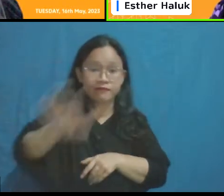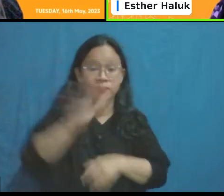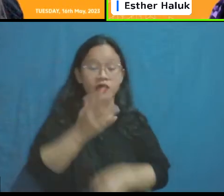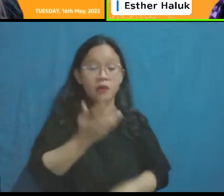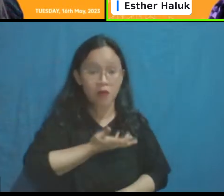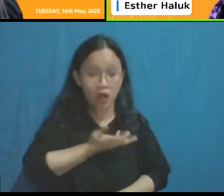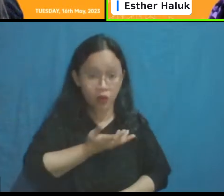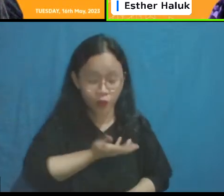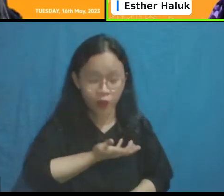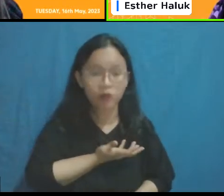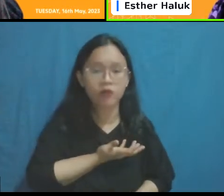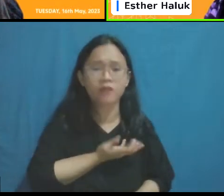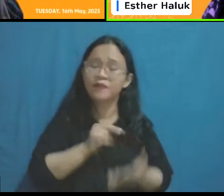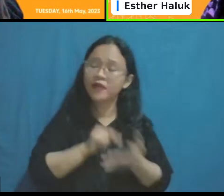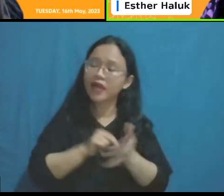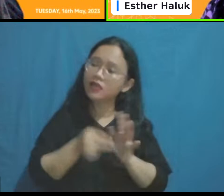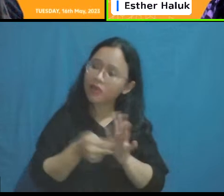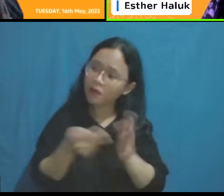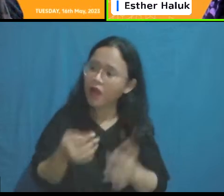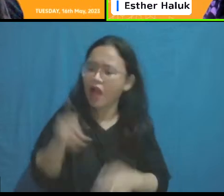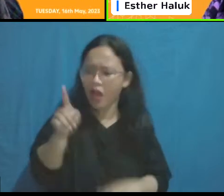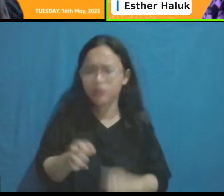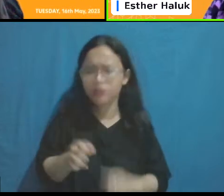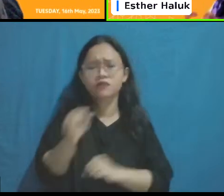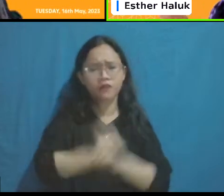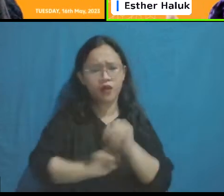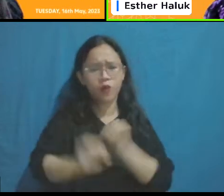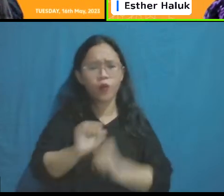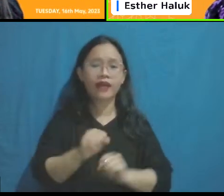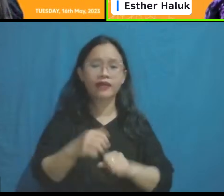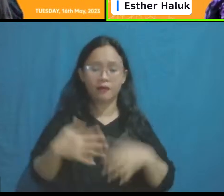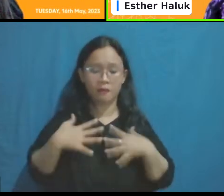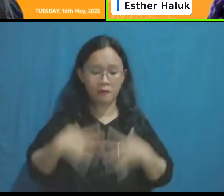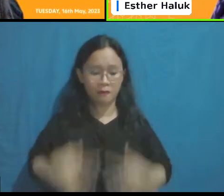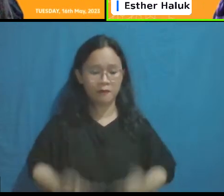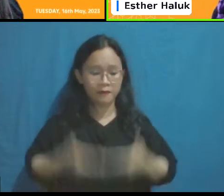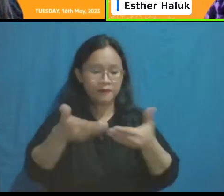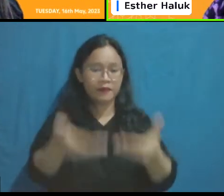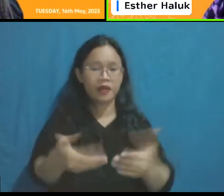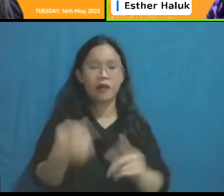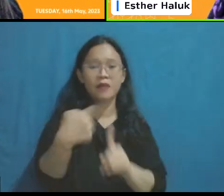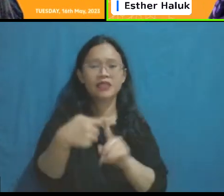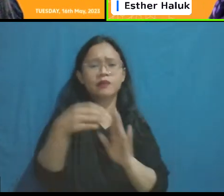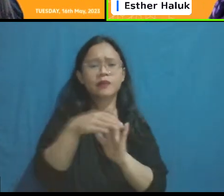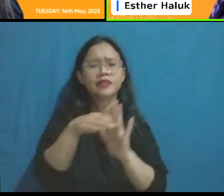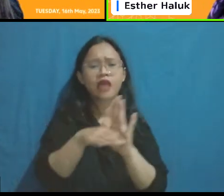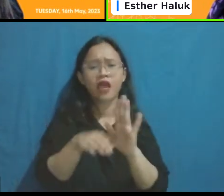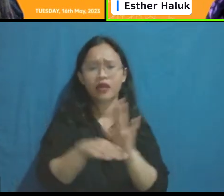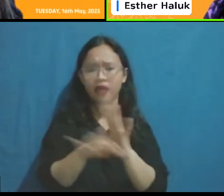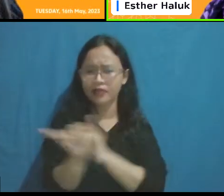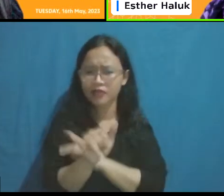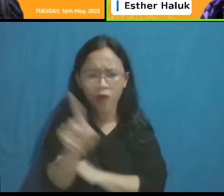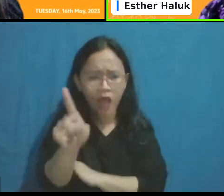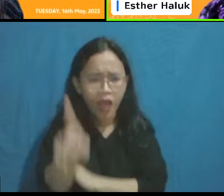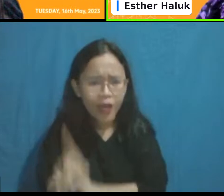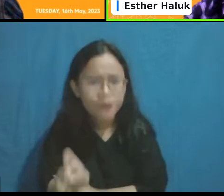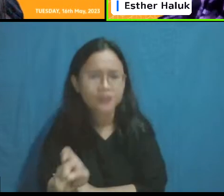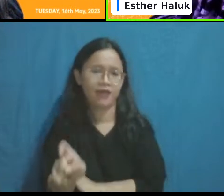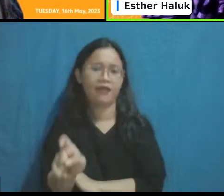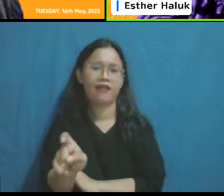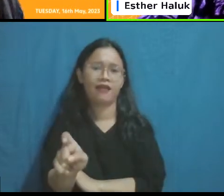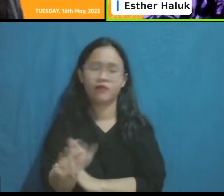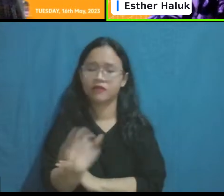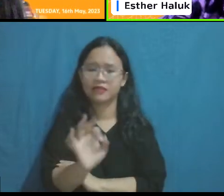policy toward us, not differentiating us from the rest of Indonesia. I think, can it answer